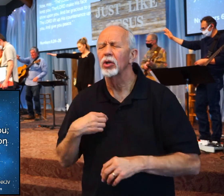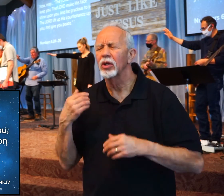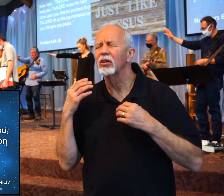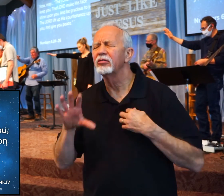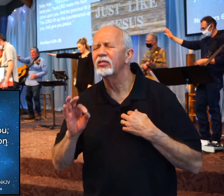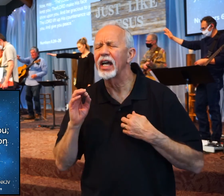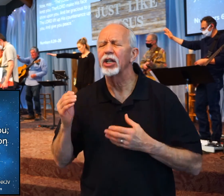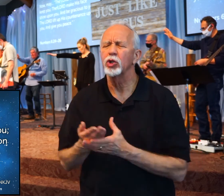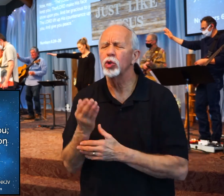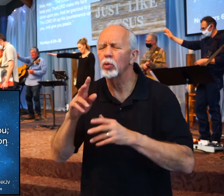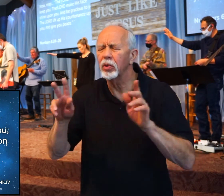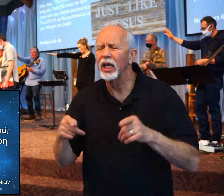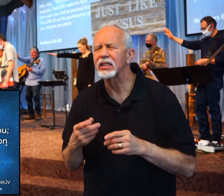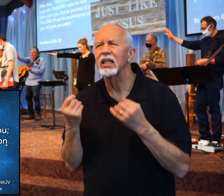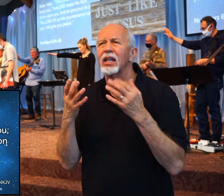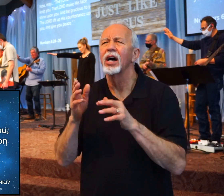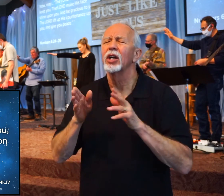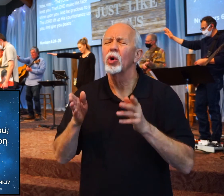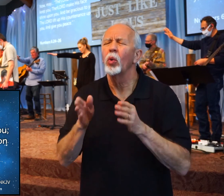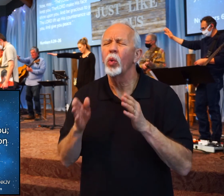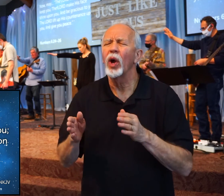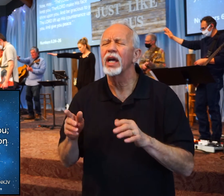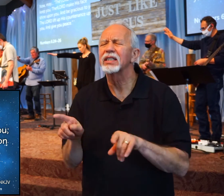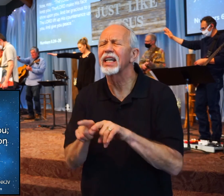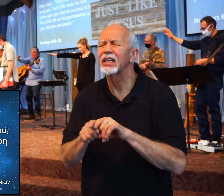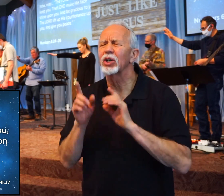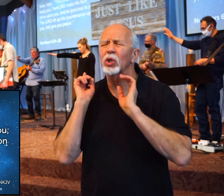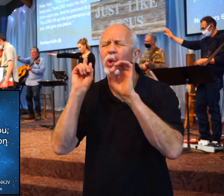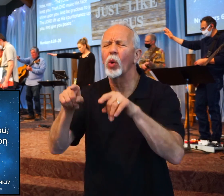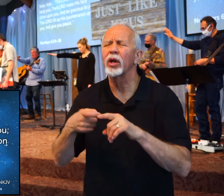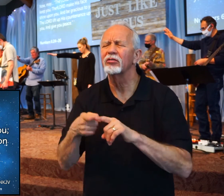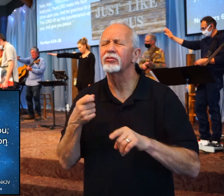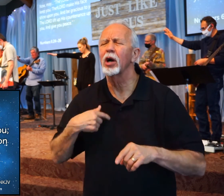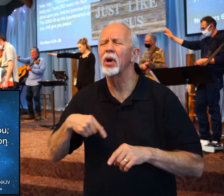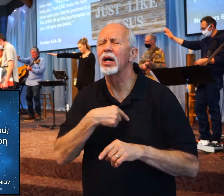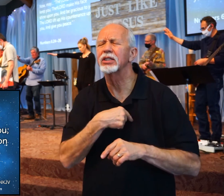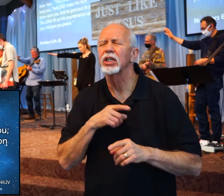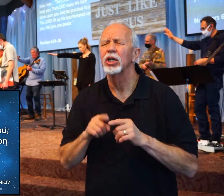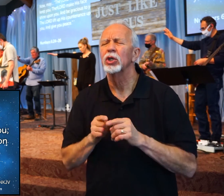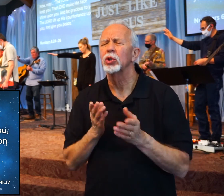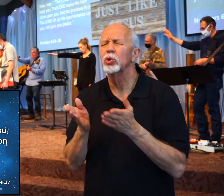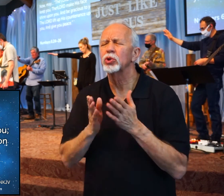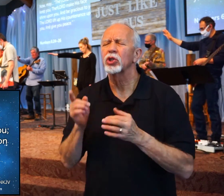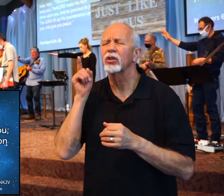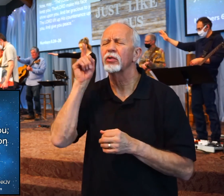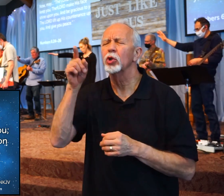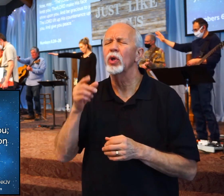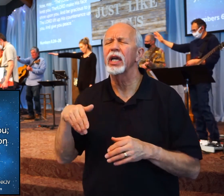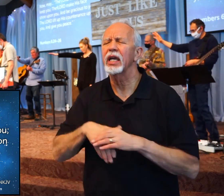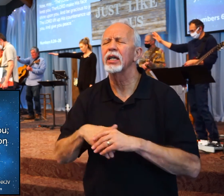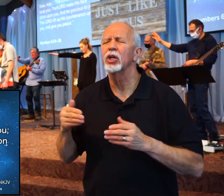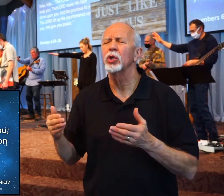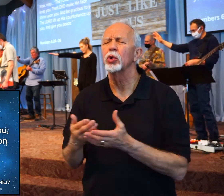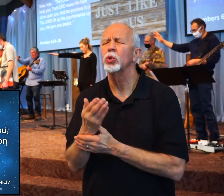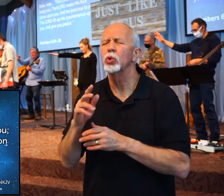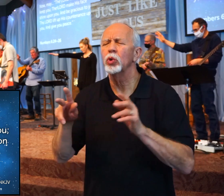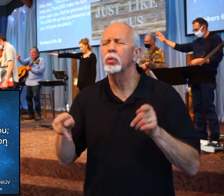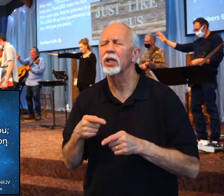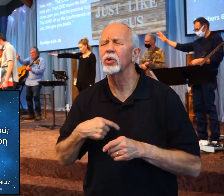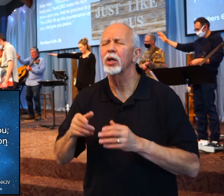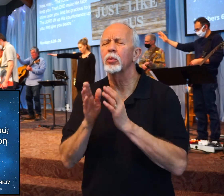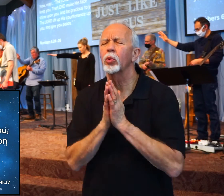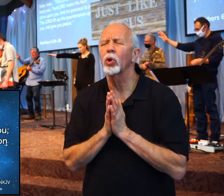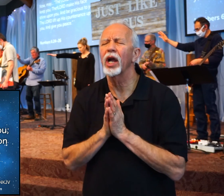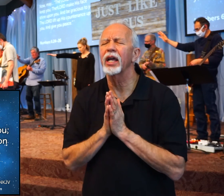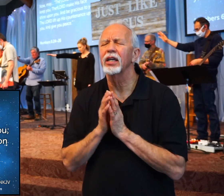place, but in a lot of ways, it's like they're going out from us to serve you in a new place. And so Lord, we pray, we